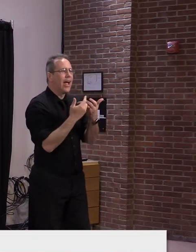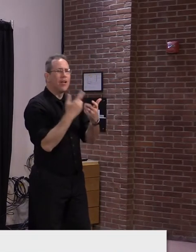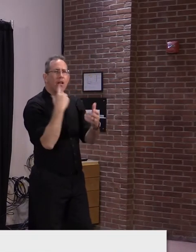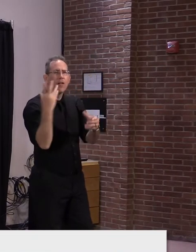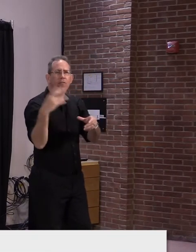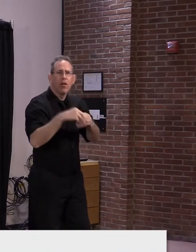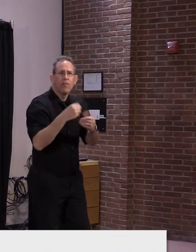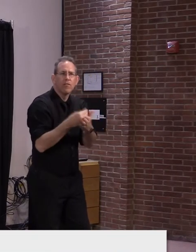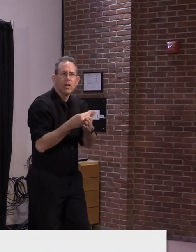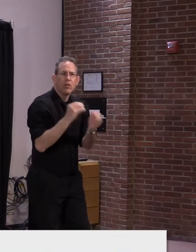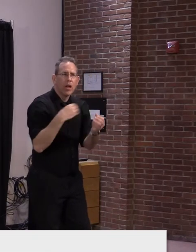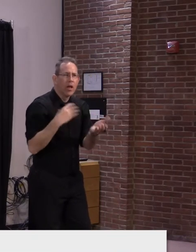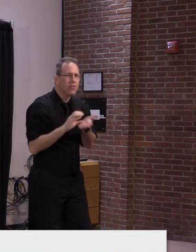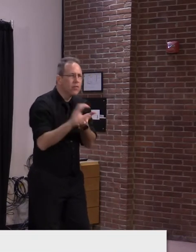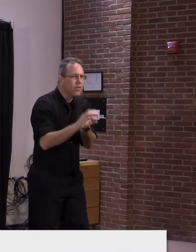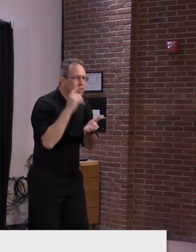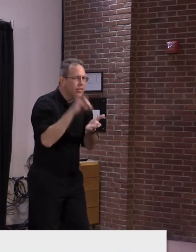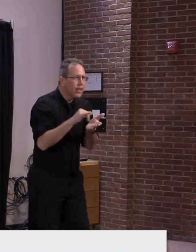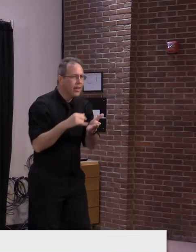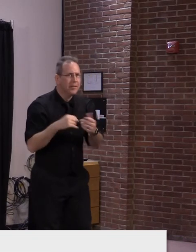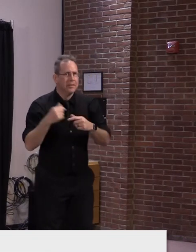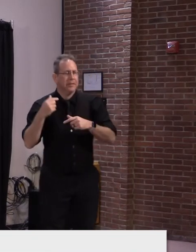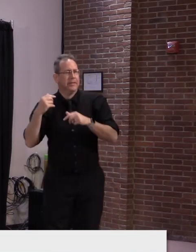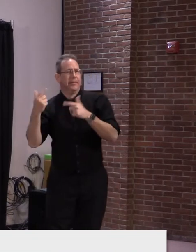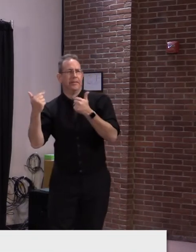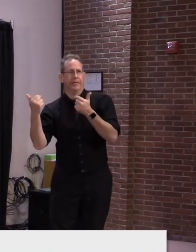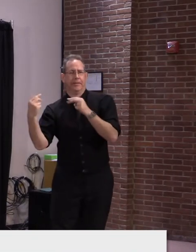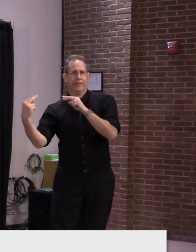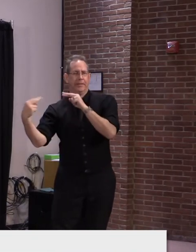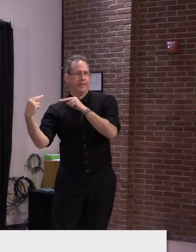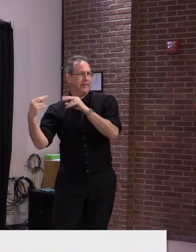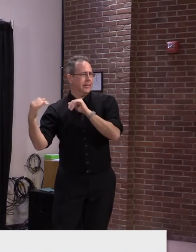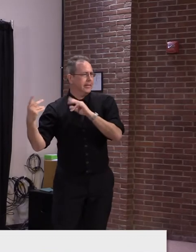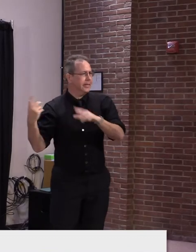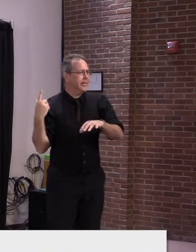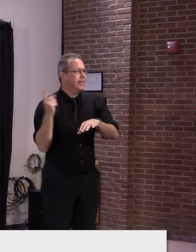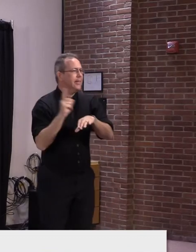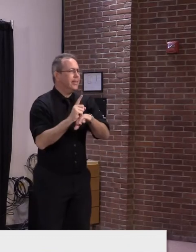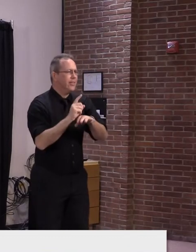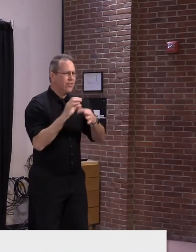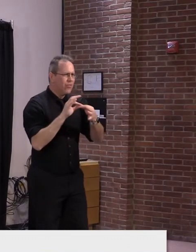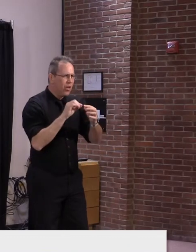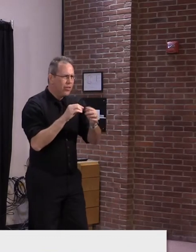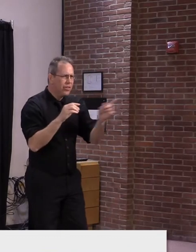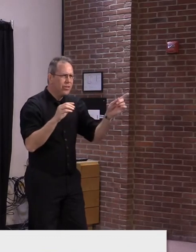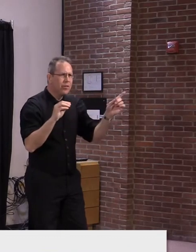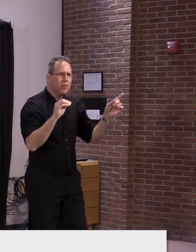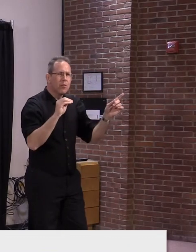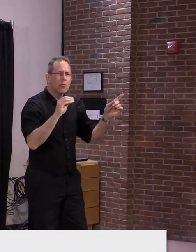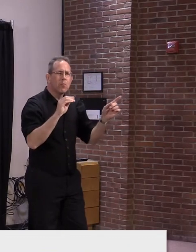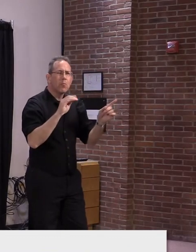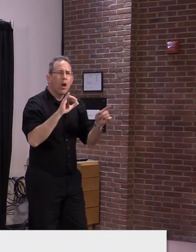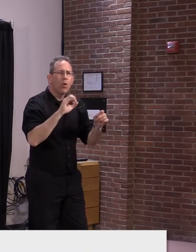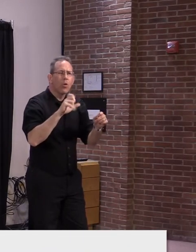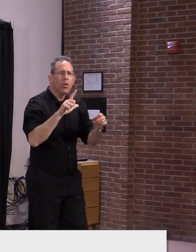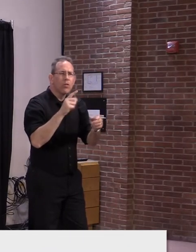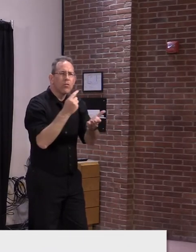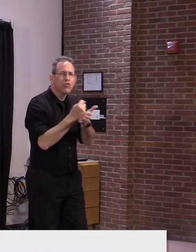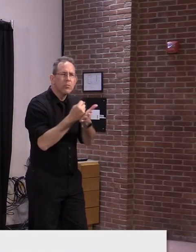legislation. So it did seem connected with the monoclonal, you know, issue that you mentioned as